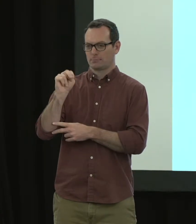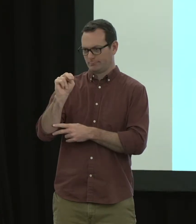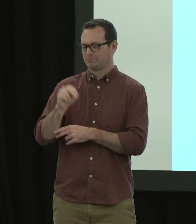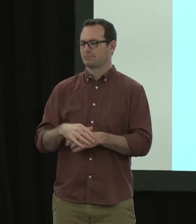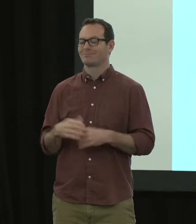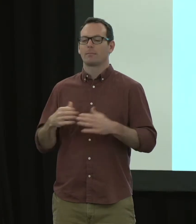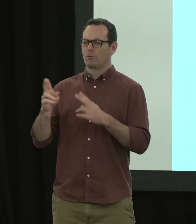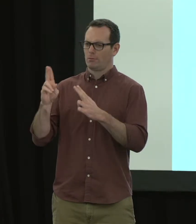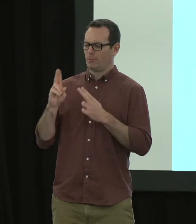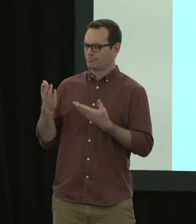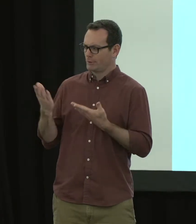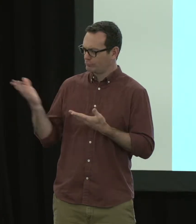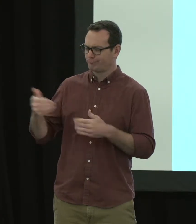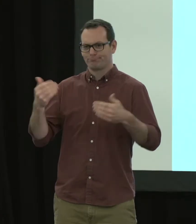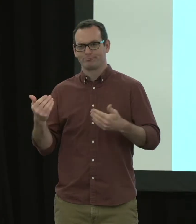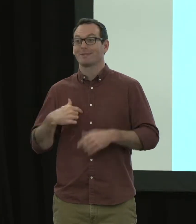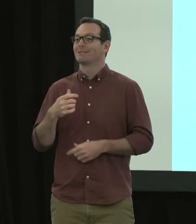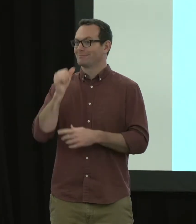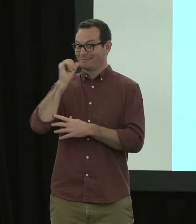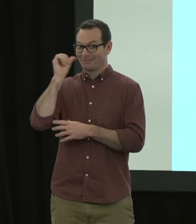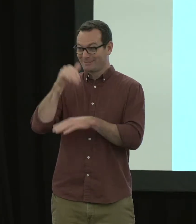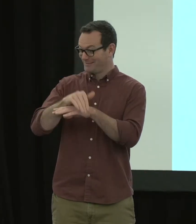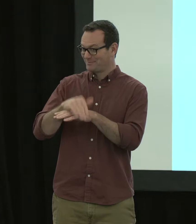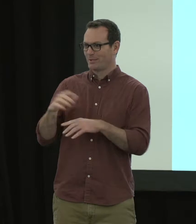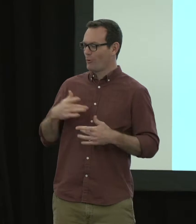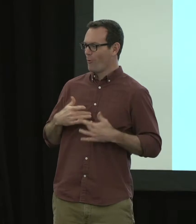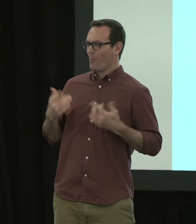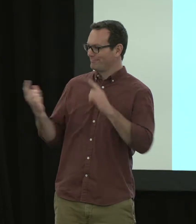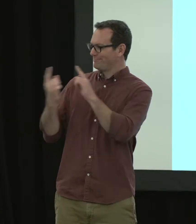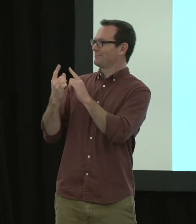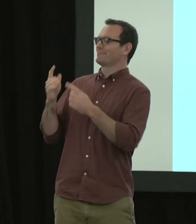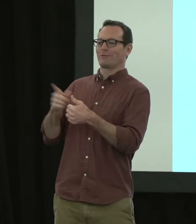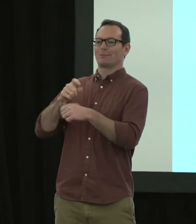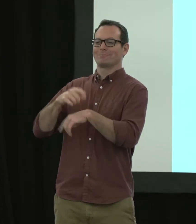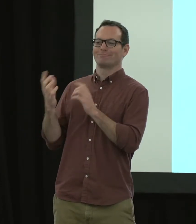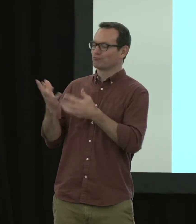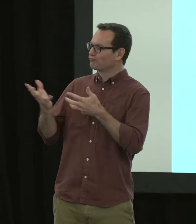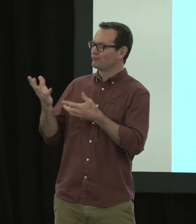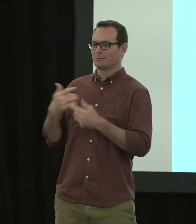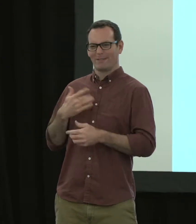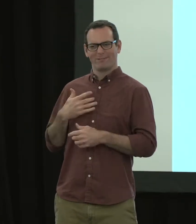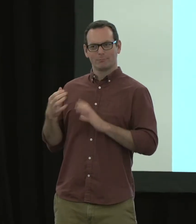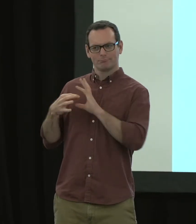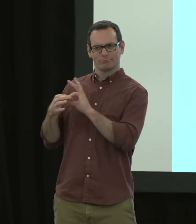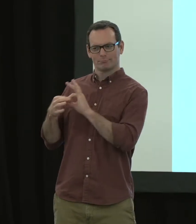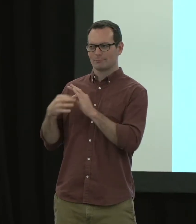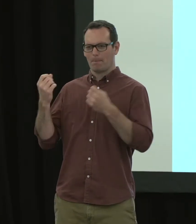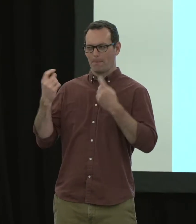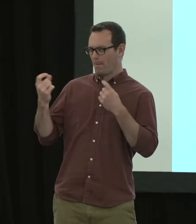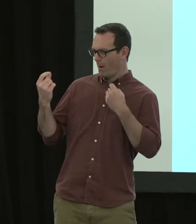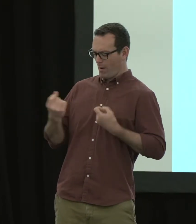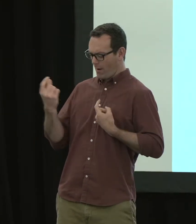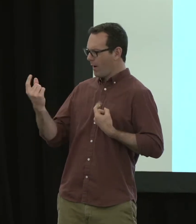here today. I had the pleasure of meeting Kate last night. And I think that the synergies that are being created